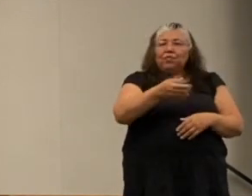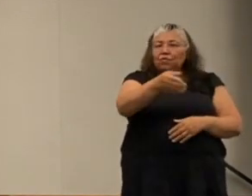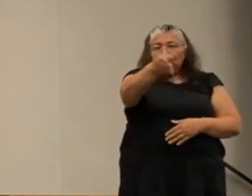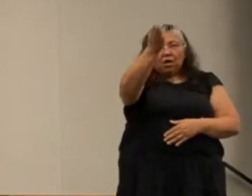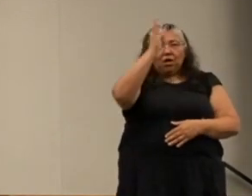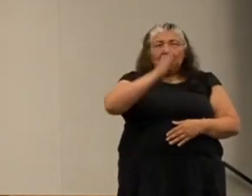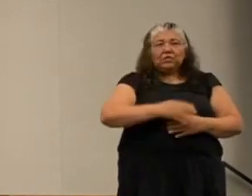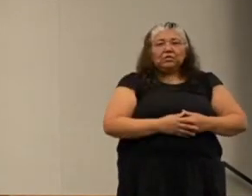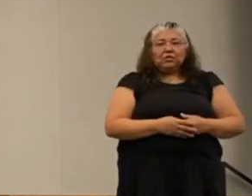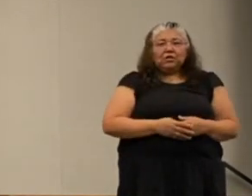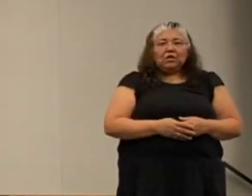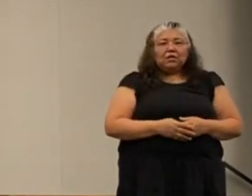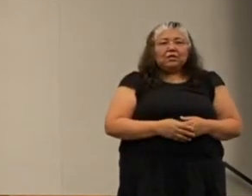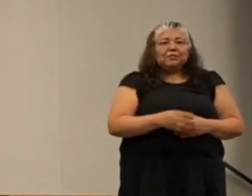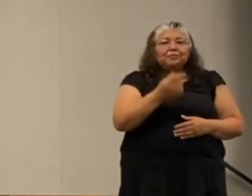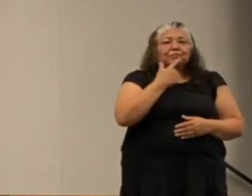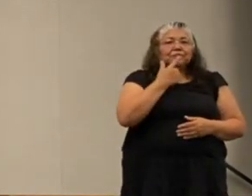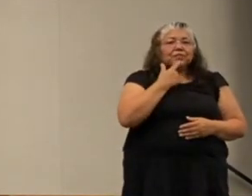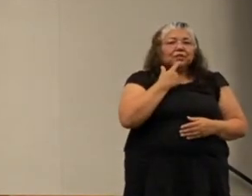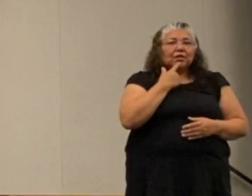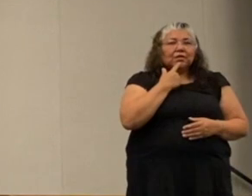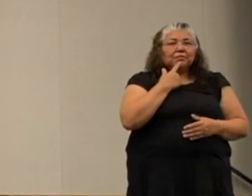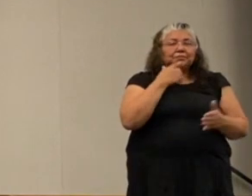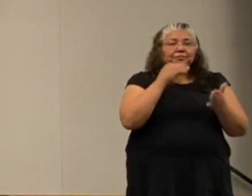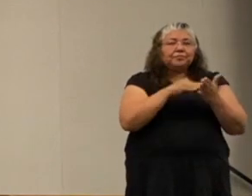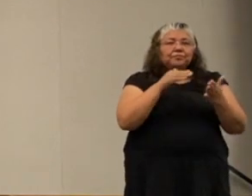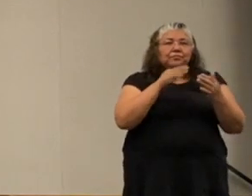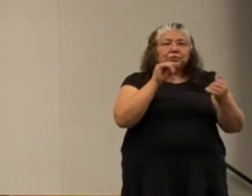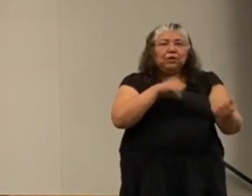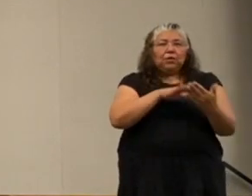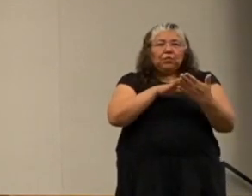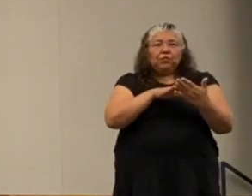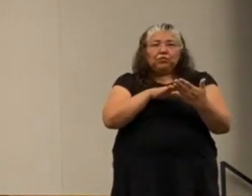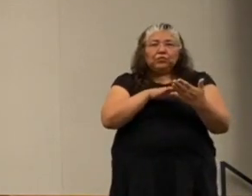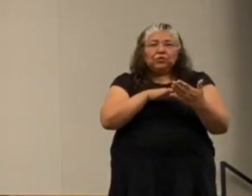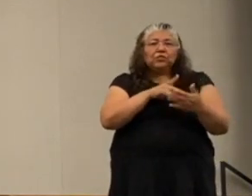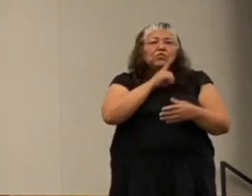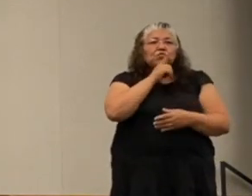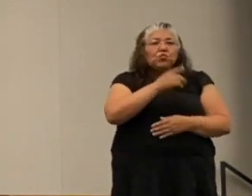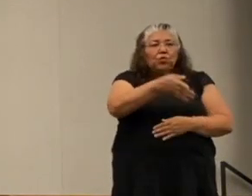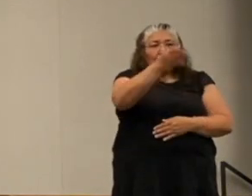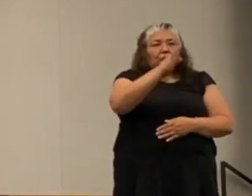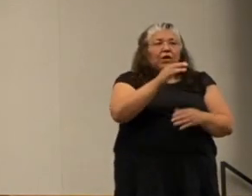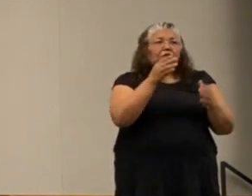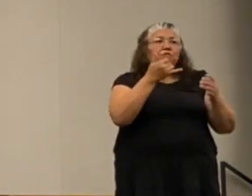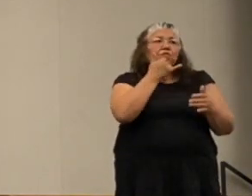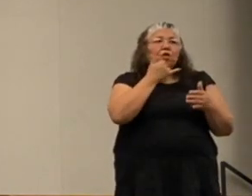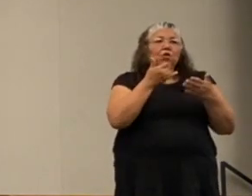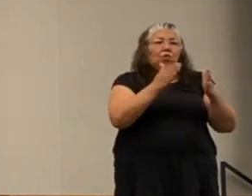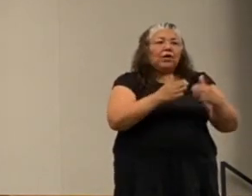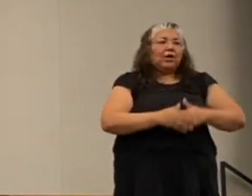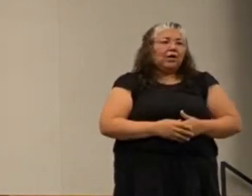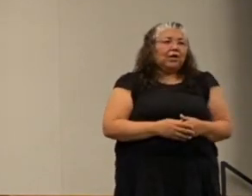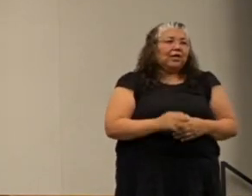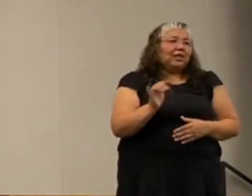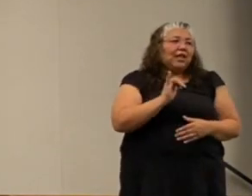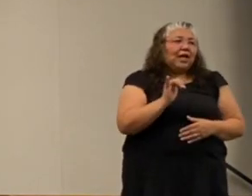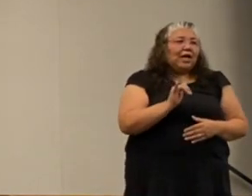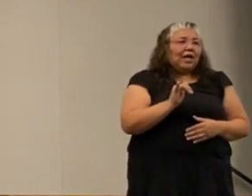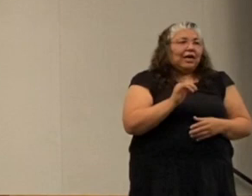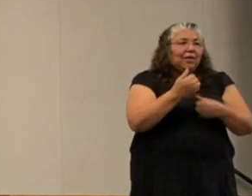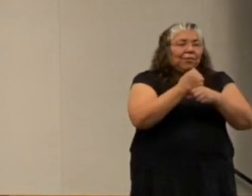gods. This one warns against approaching the true God in the wrong way. Like